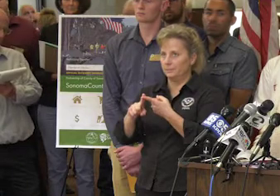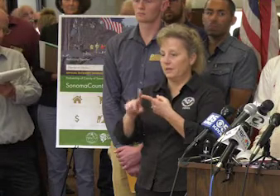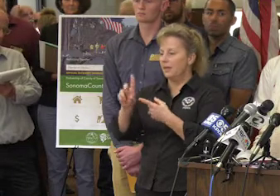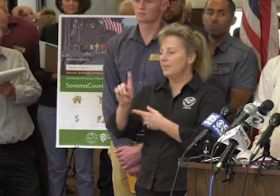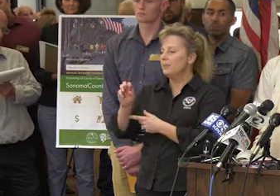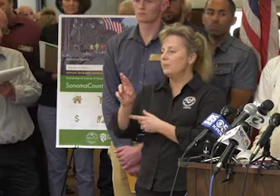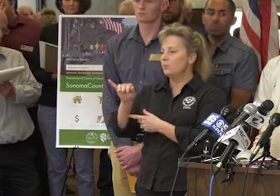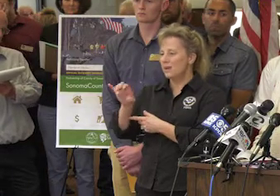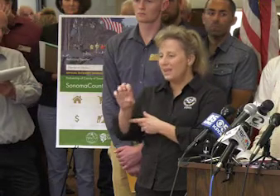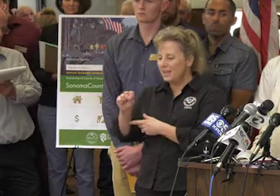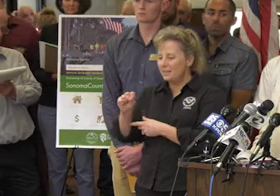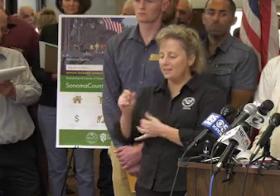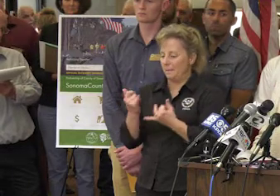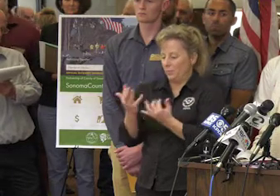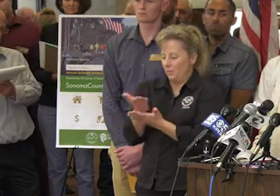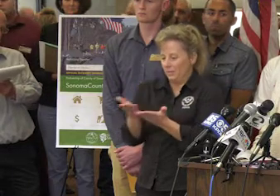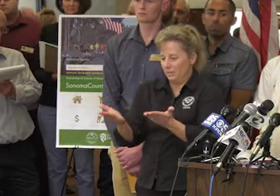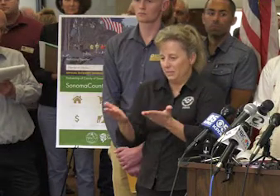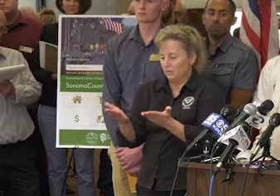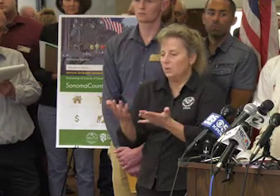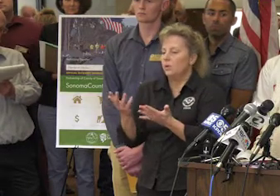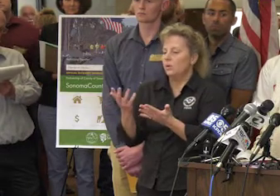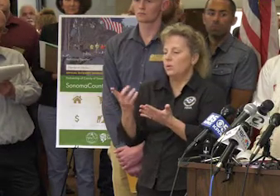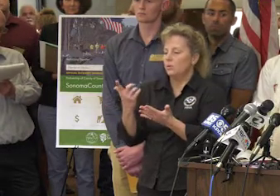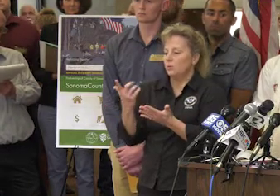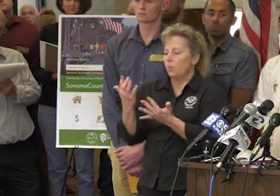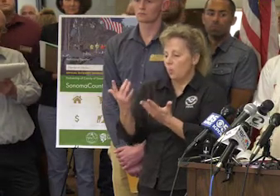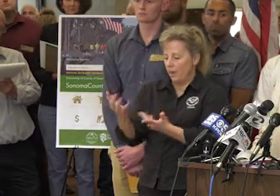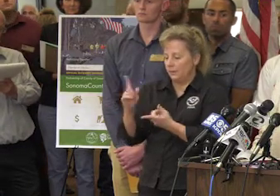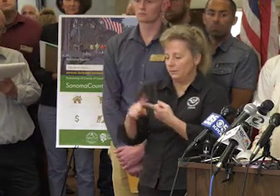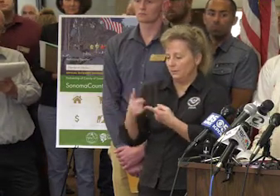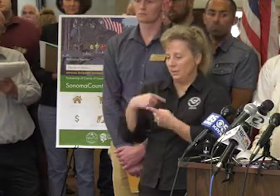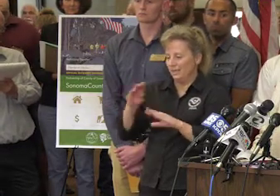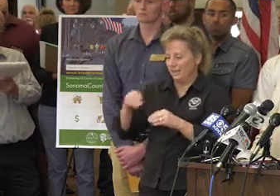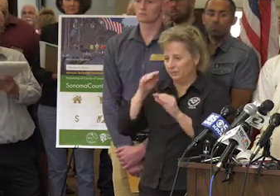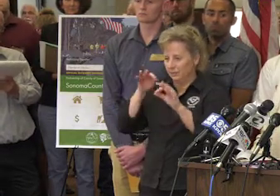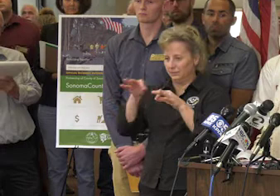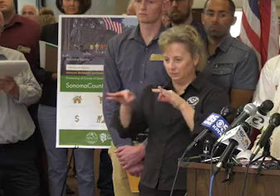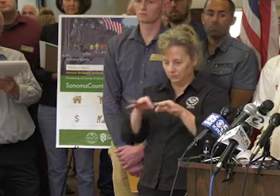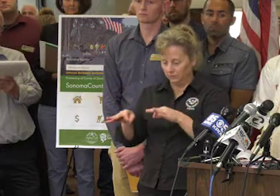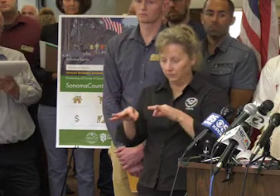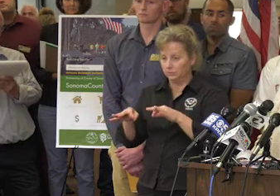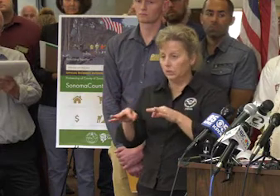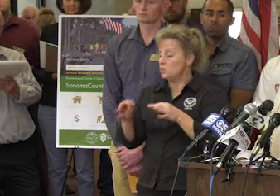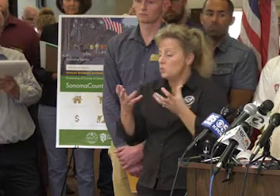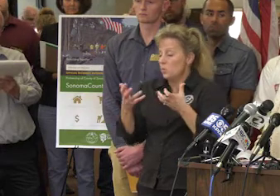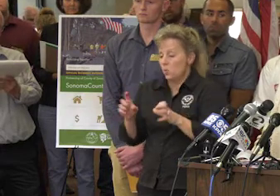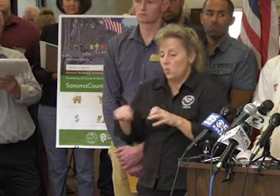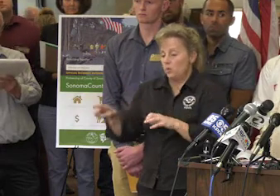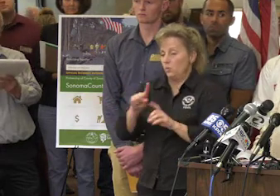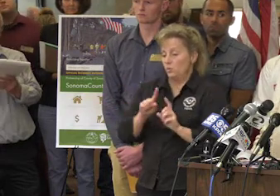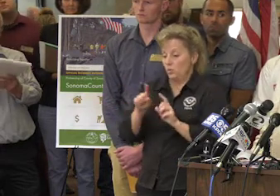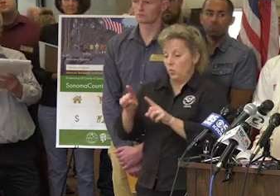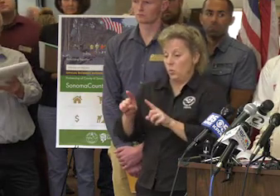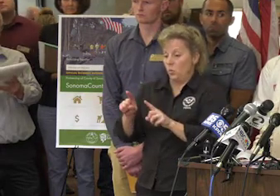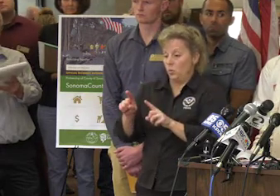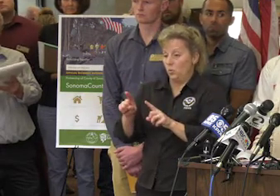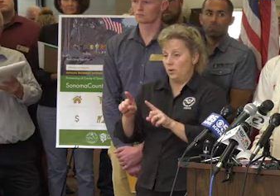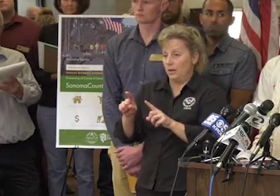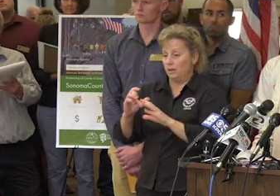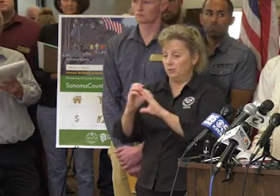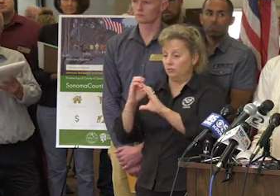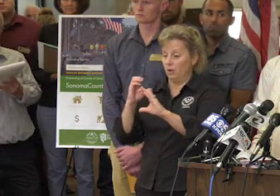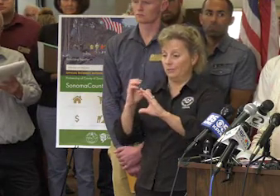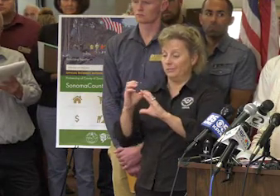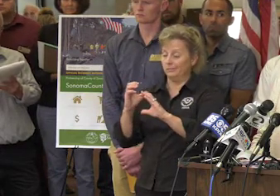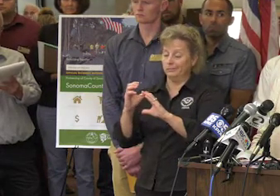debris is being removed is the best way to manage hazardous material. So for example, what we don't want to happen is for people to fill up a dump truck